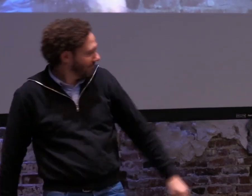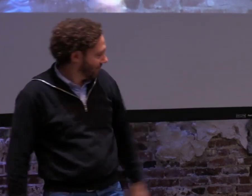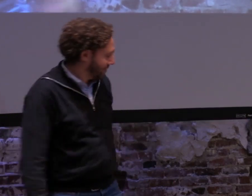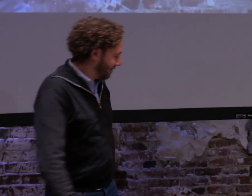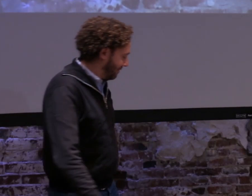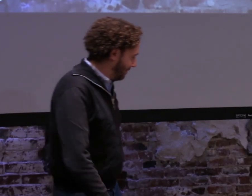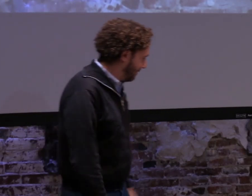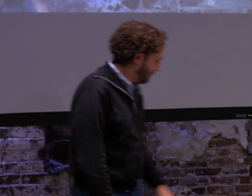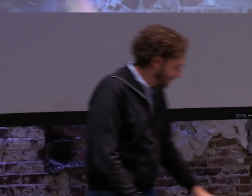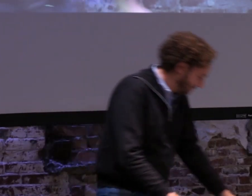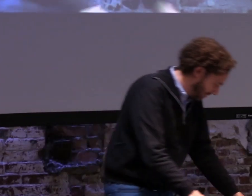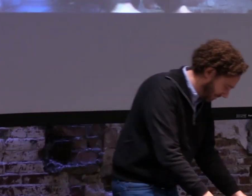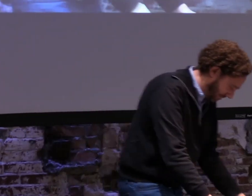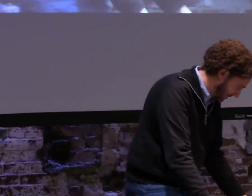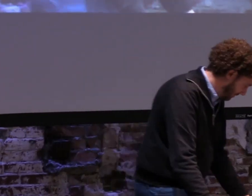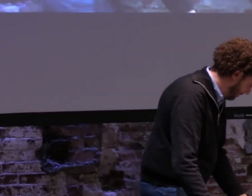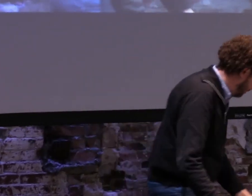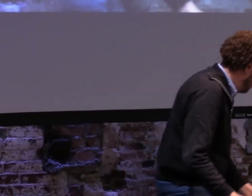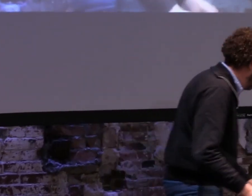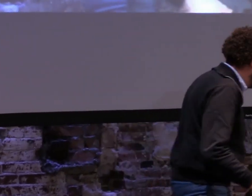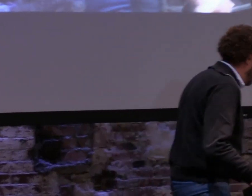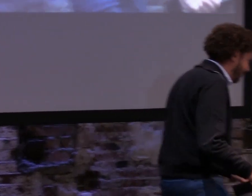I'd like to bring Alexandria up to the stage, please.